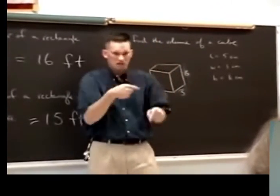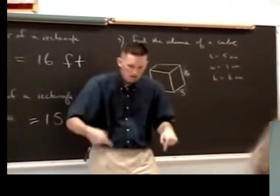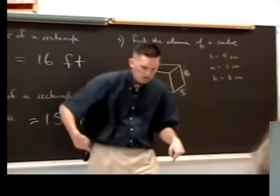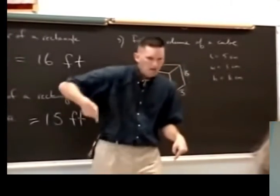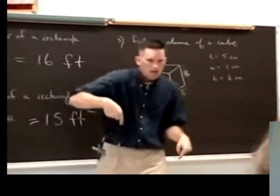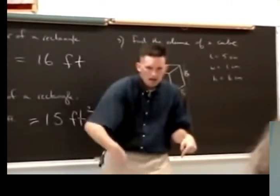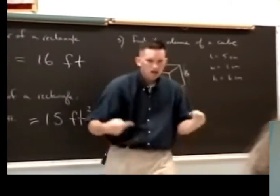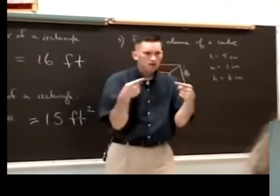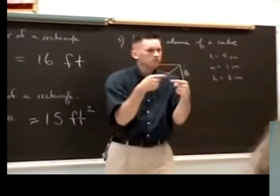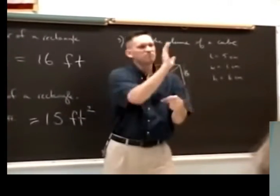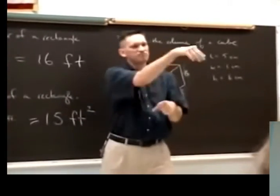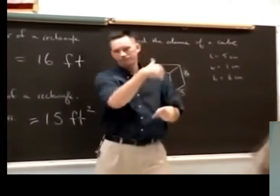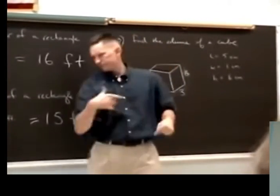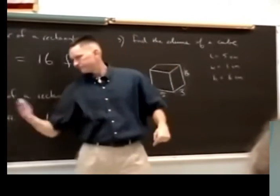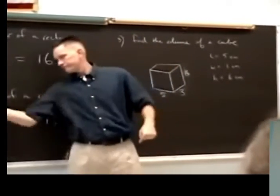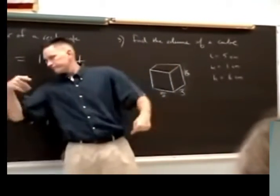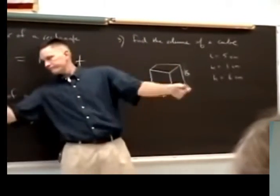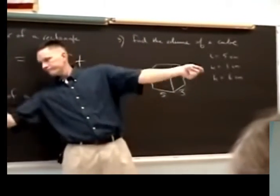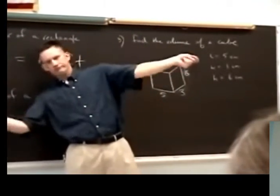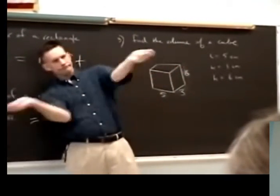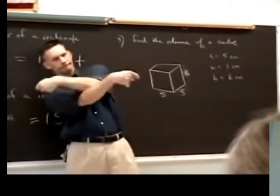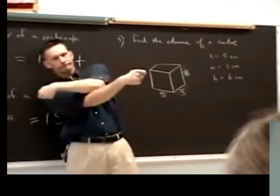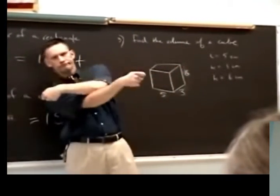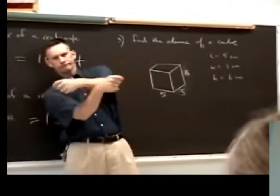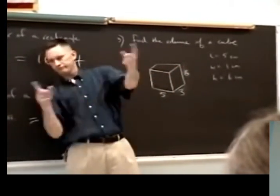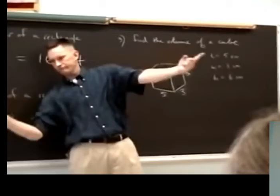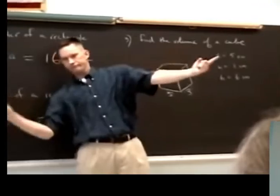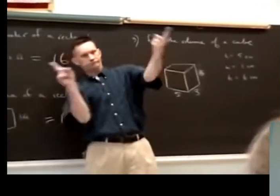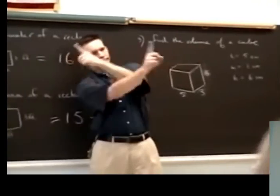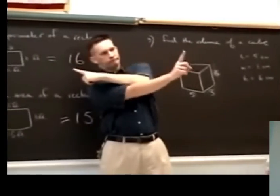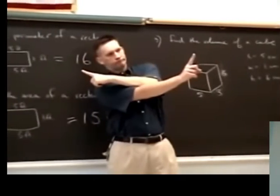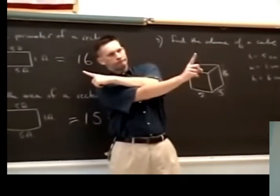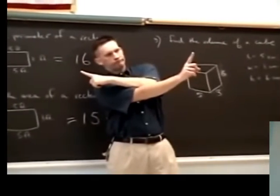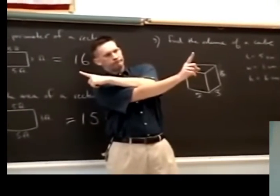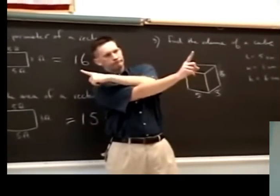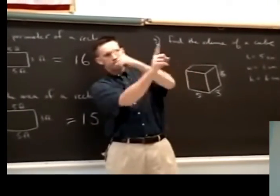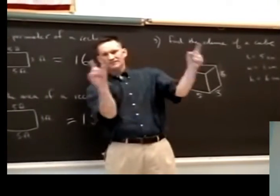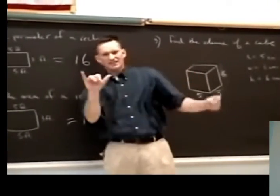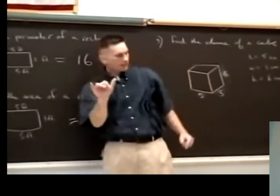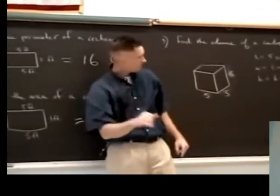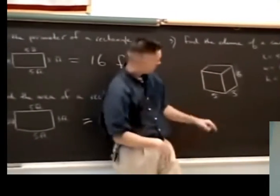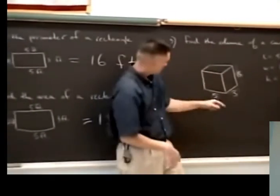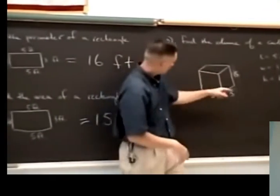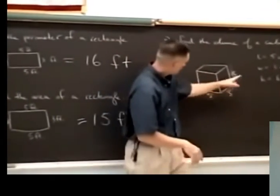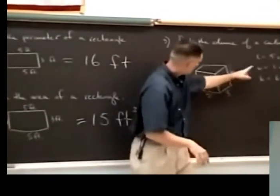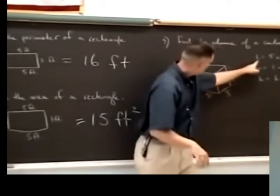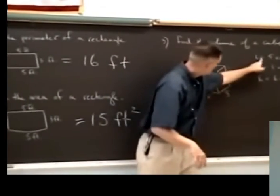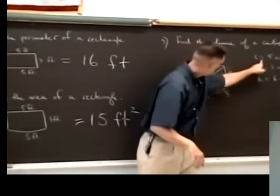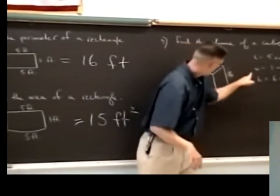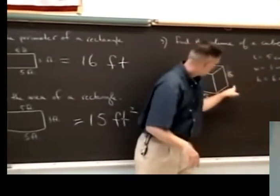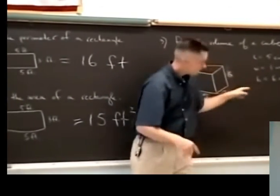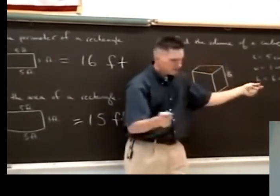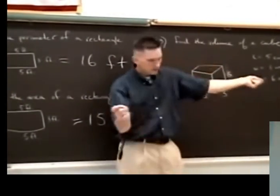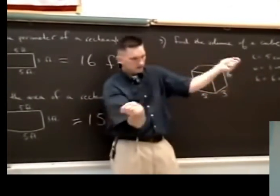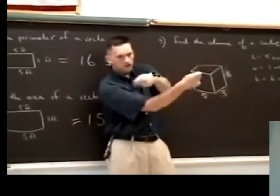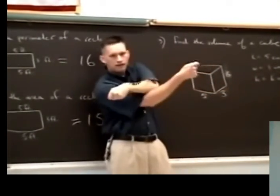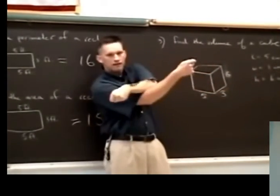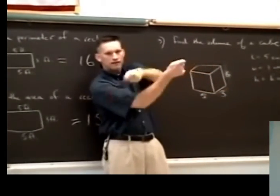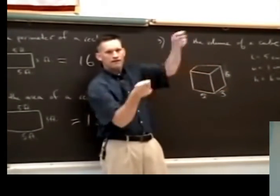you are at a competition and for sports, say, and you need to switch out a player, for example, if a